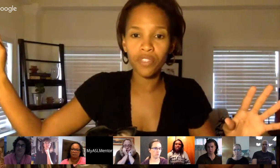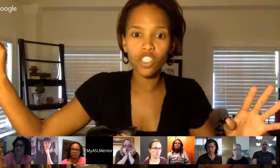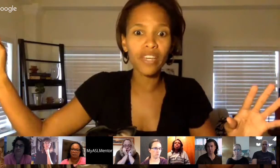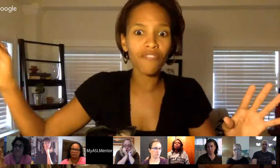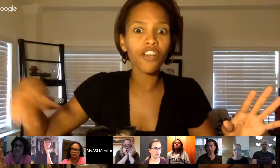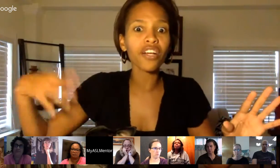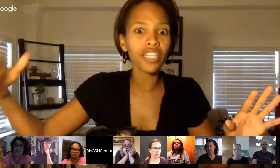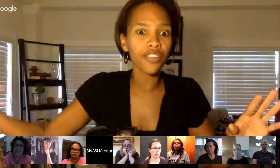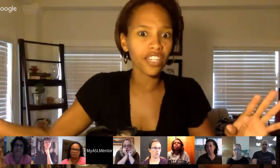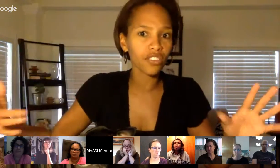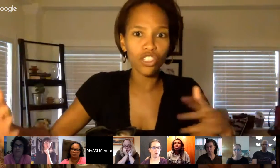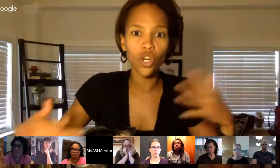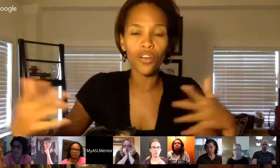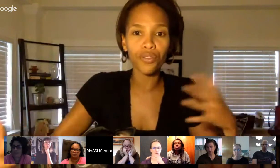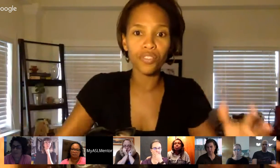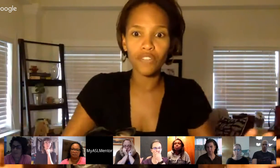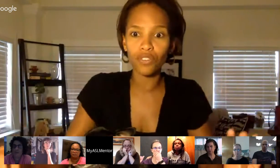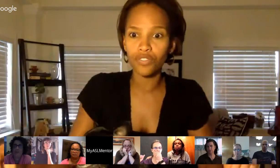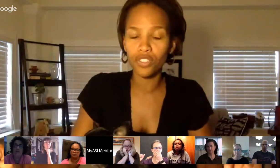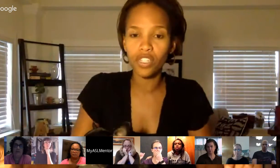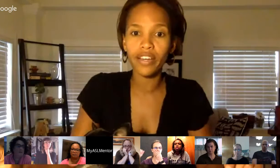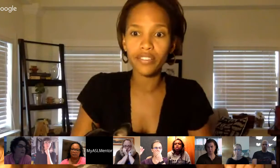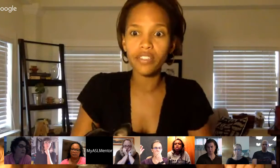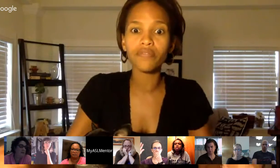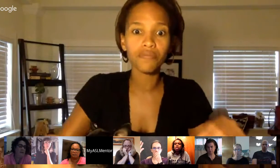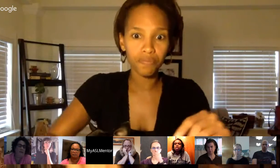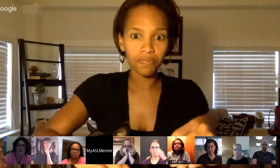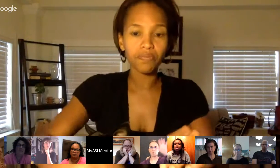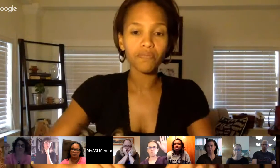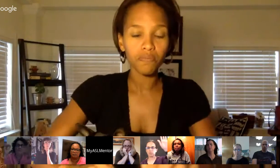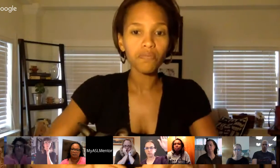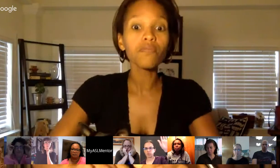it. Just make it very clear that she's going through several different signs.